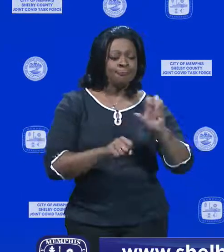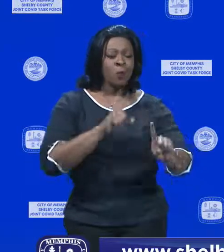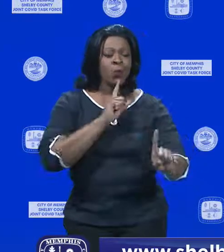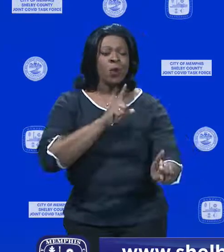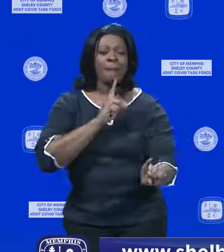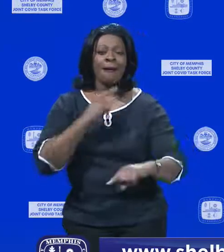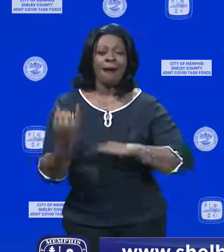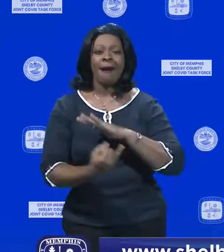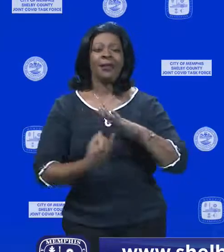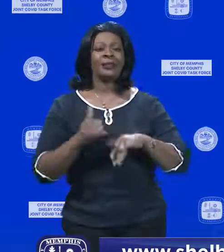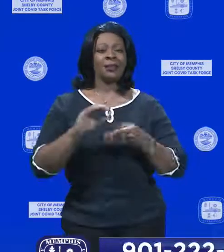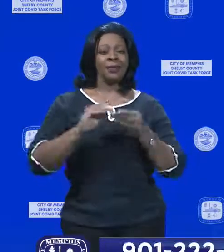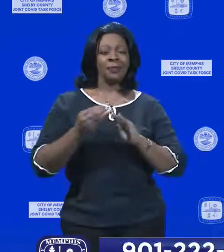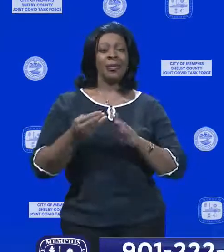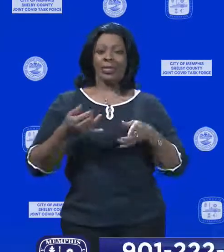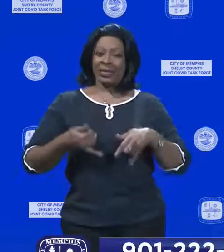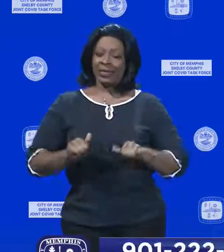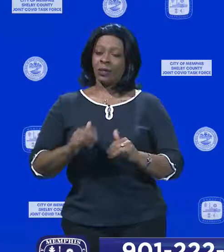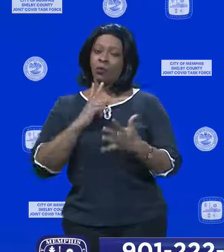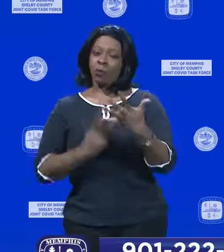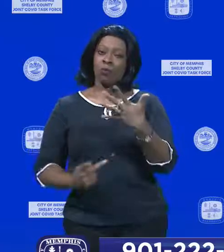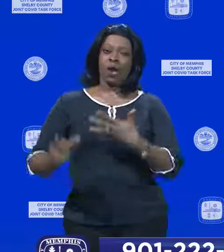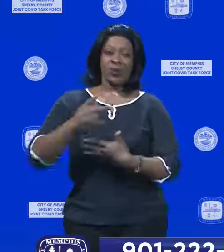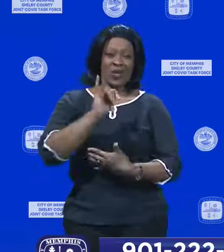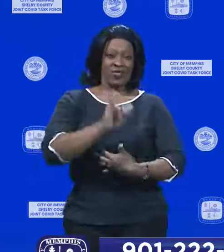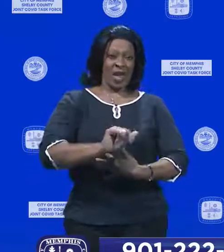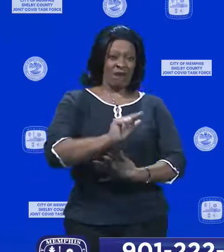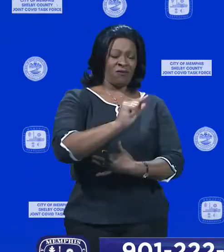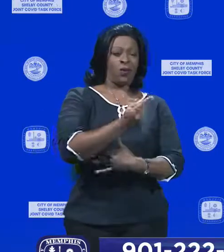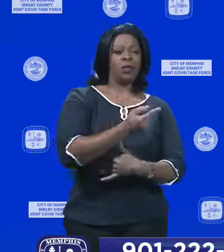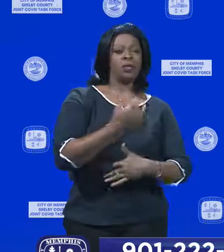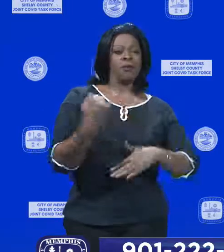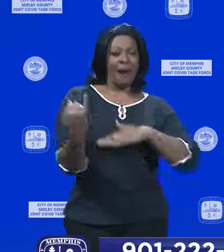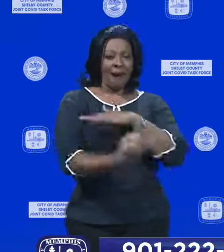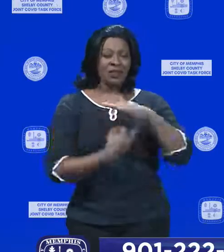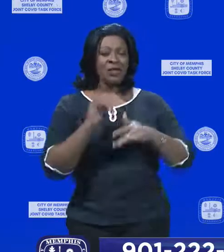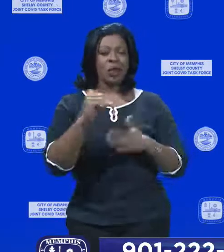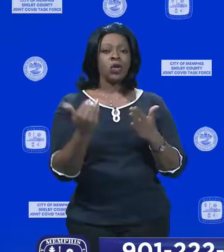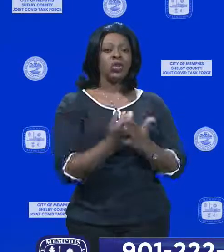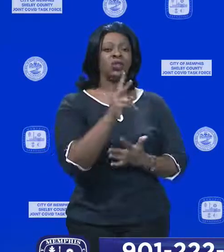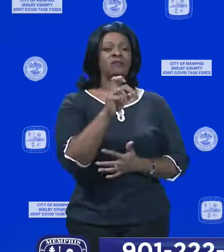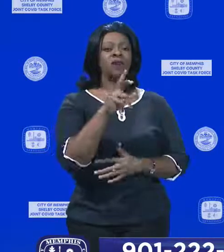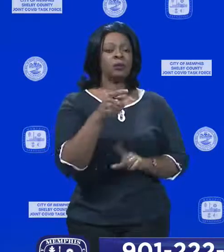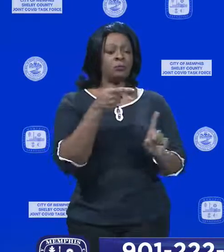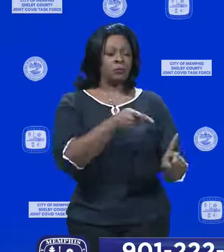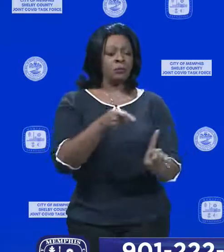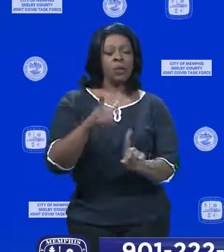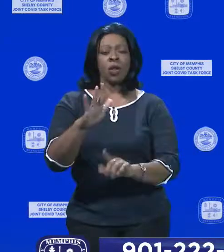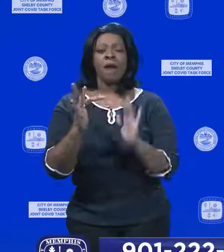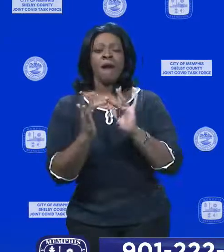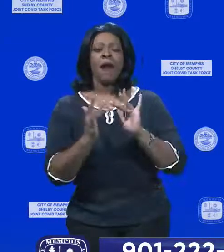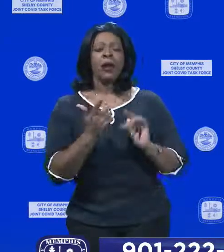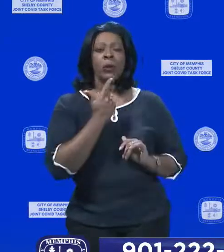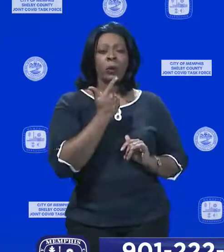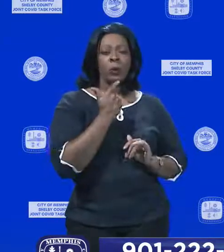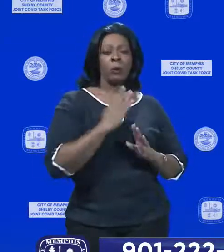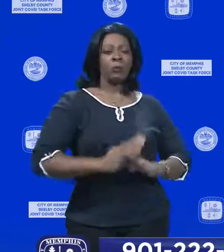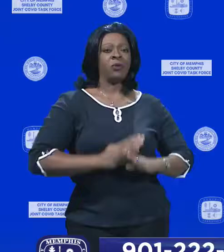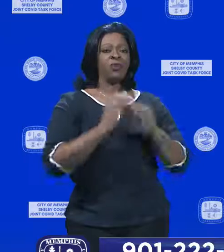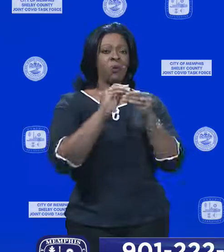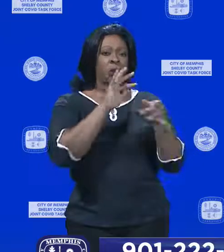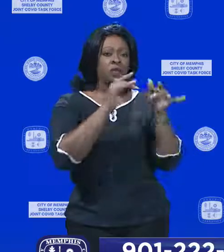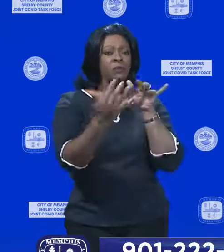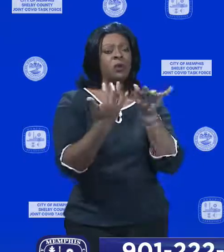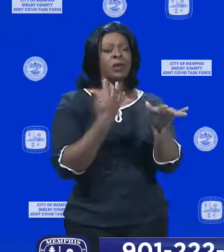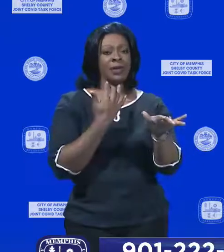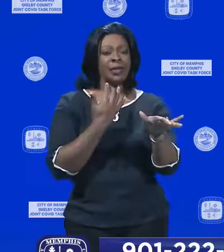to all cases, but we would prioritize those, try to isolate those cases, quarantine those contacts, and prevent the further